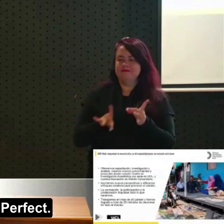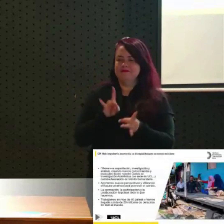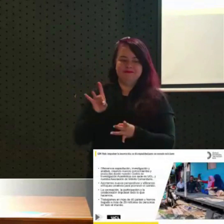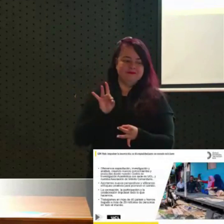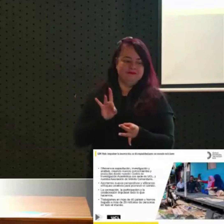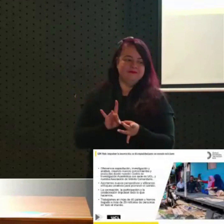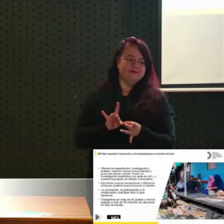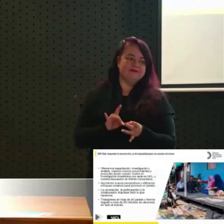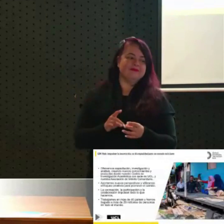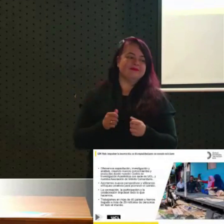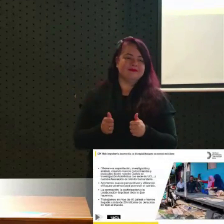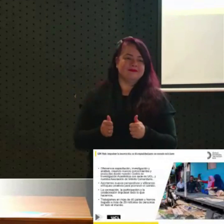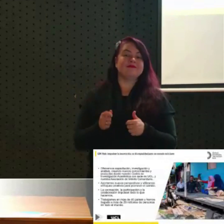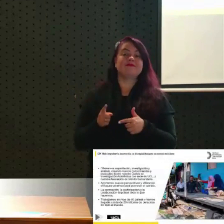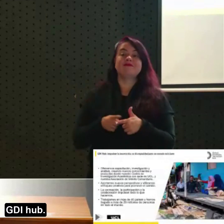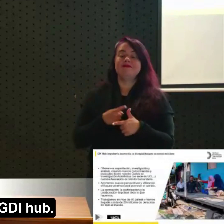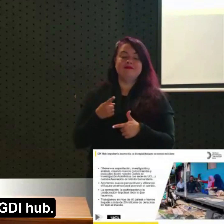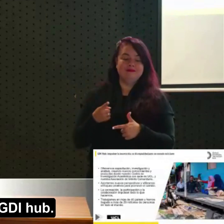Perfect.